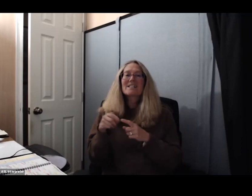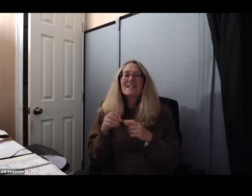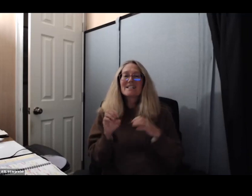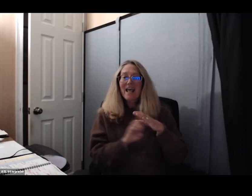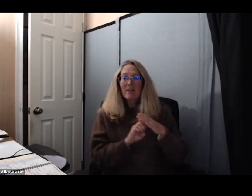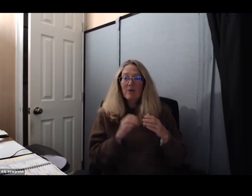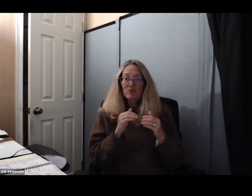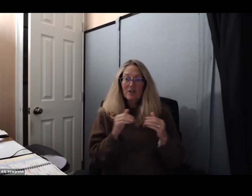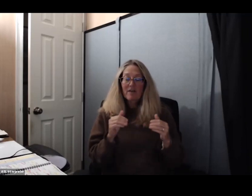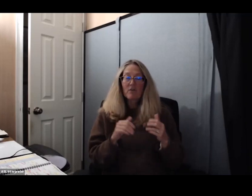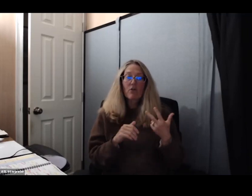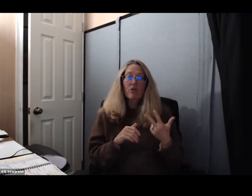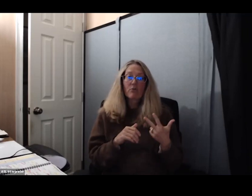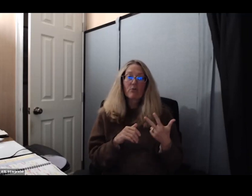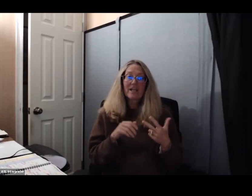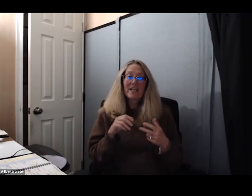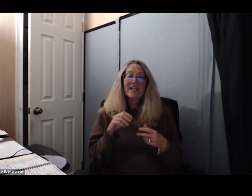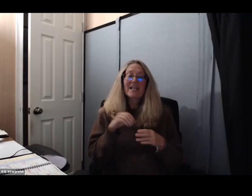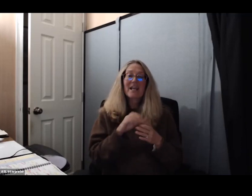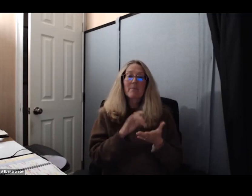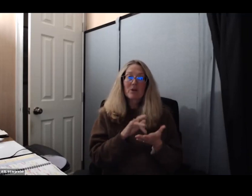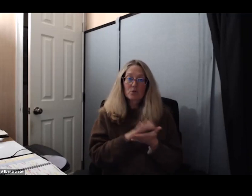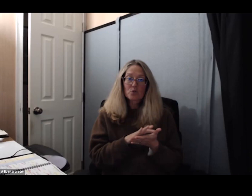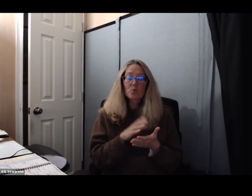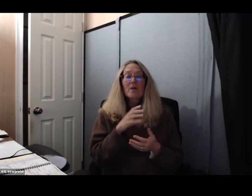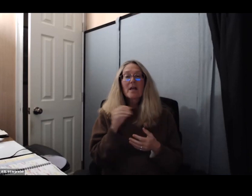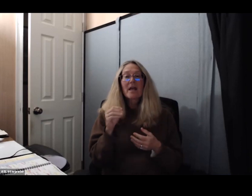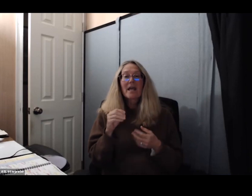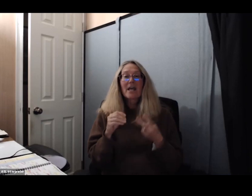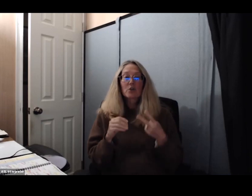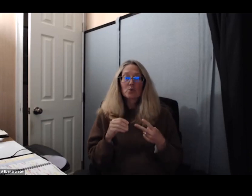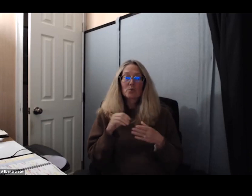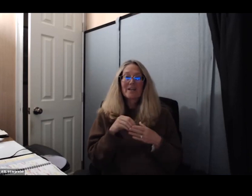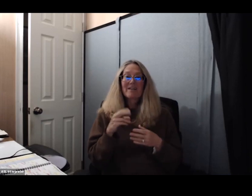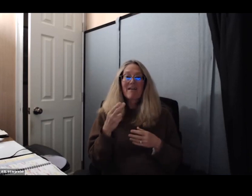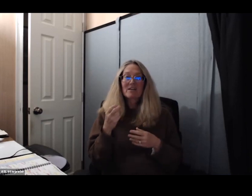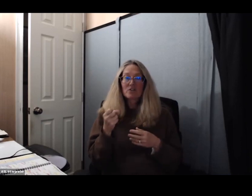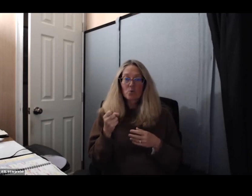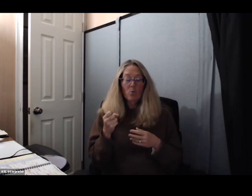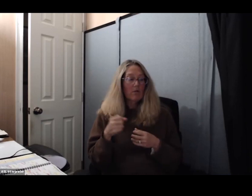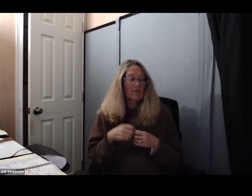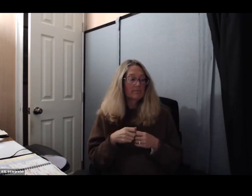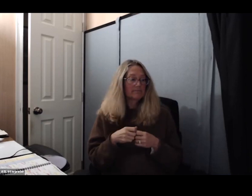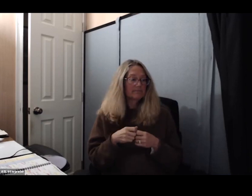level, 3 at the junior high school, and 2 at the high school level.